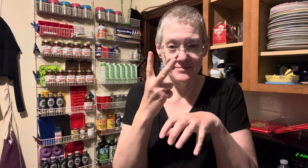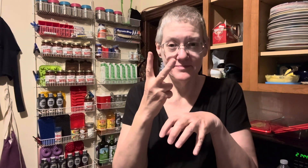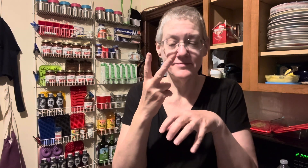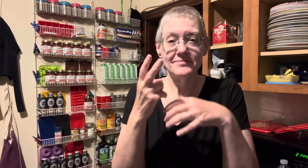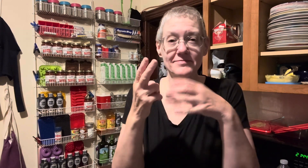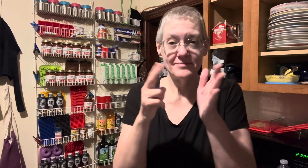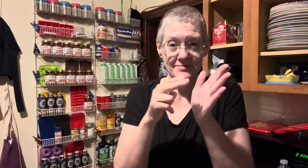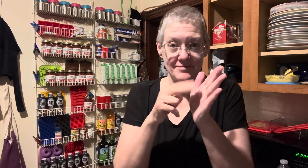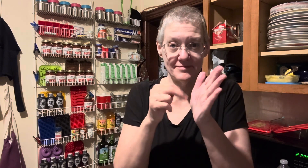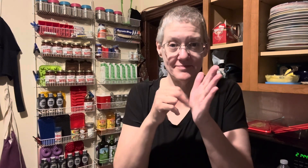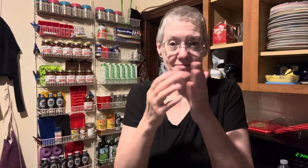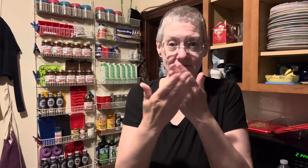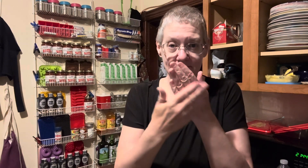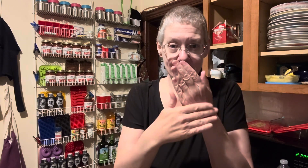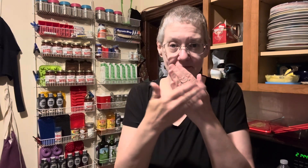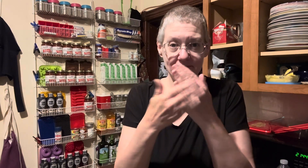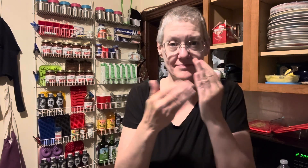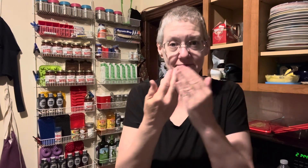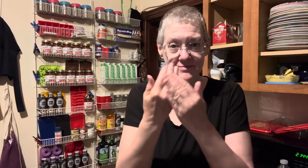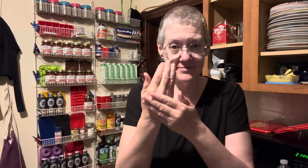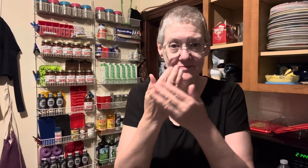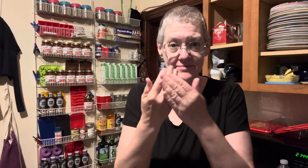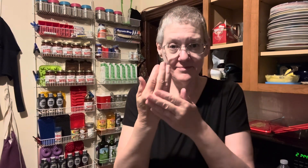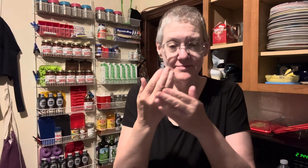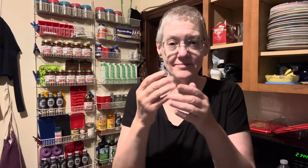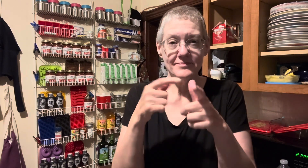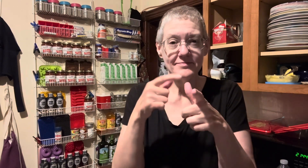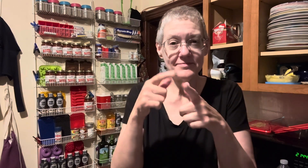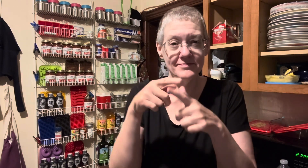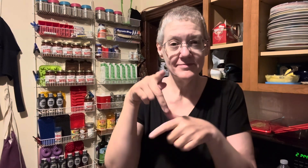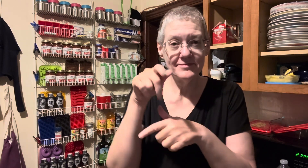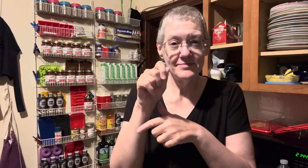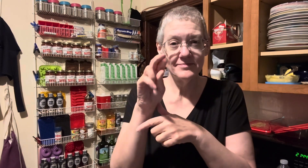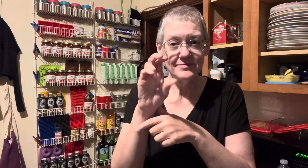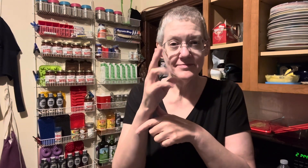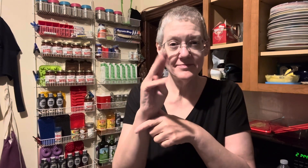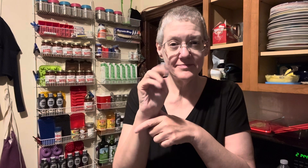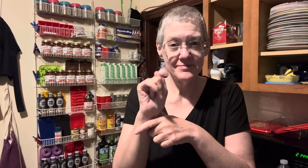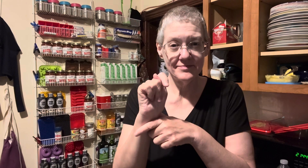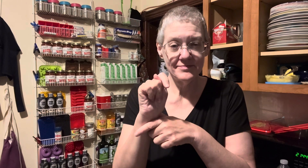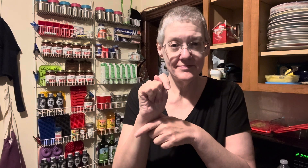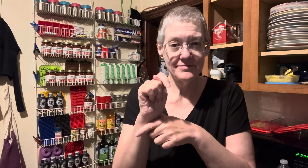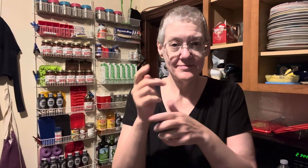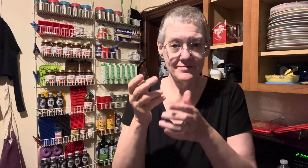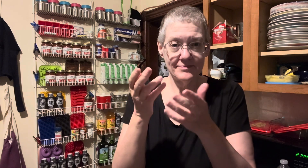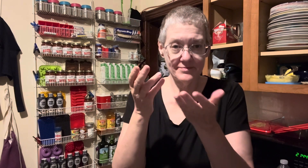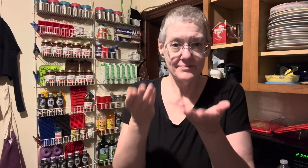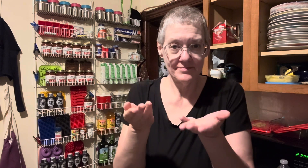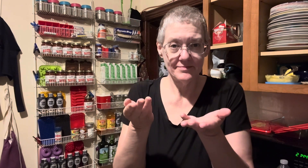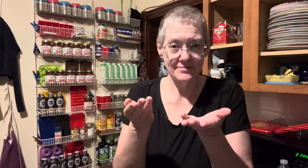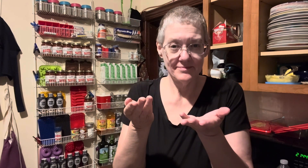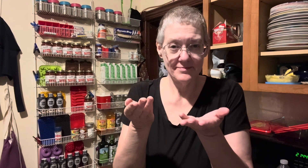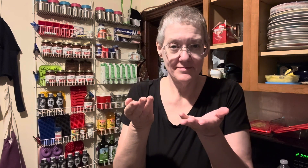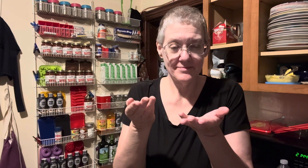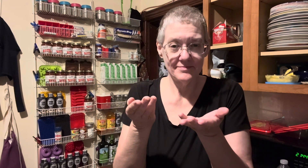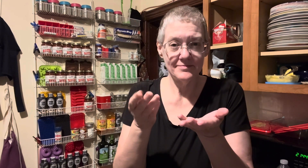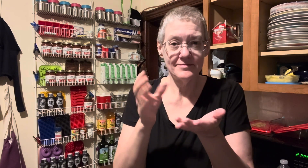are in the freezer, and I'm going to put butter on both sides. Now, if I'm doing this ahead of time, I want to lay those on parchment